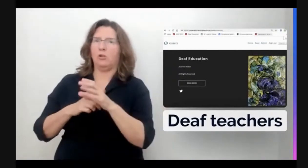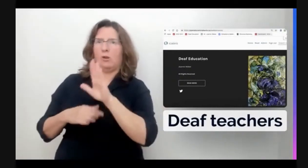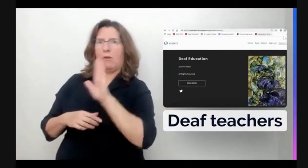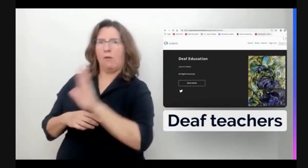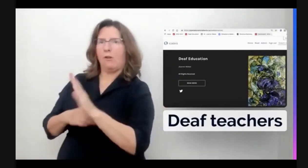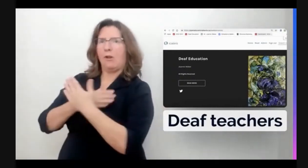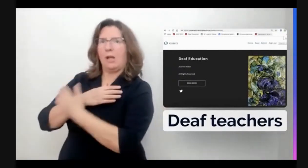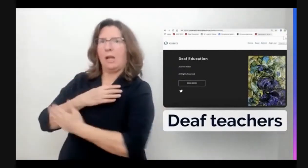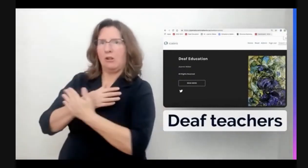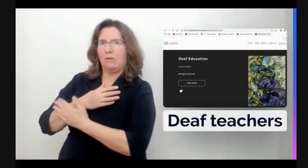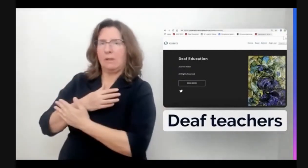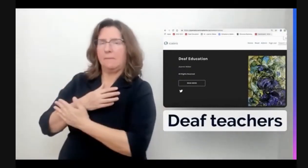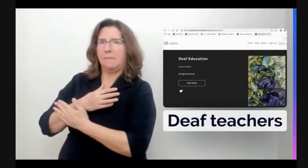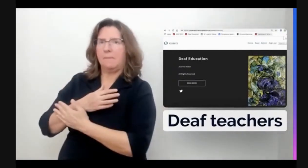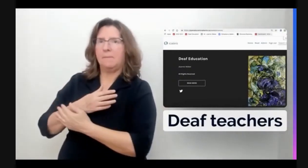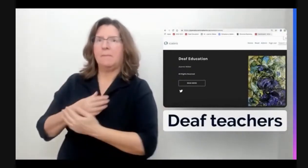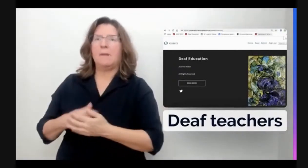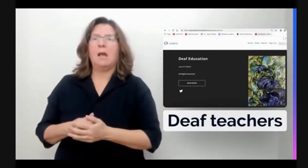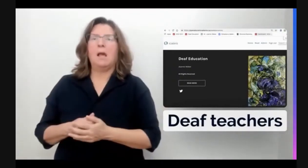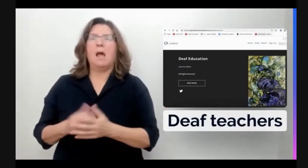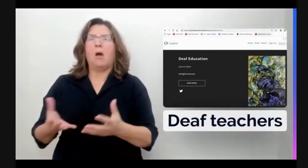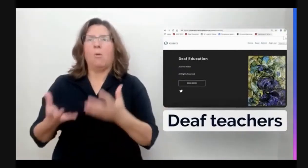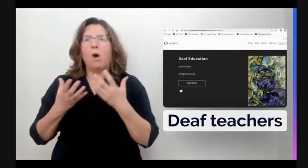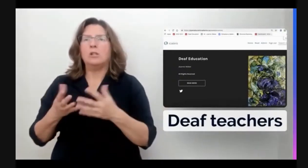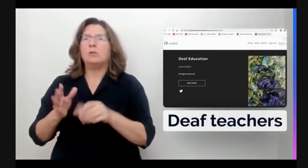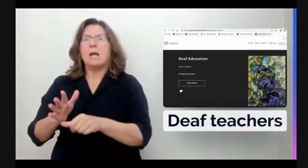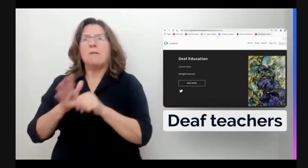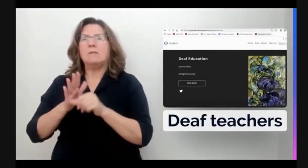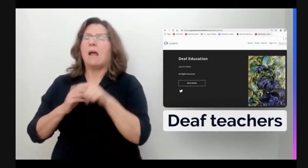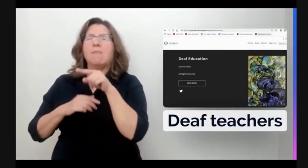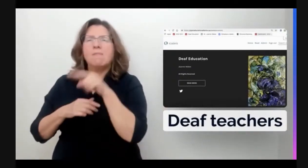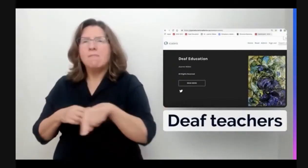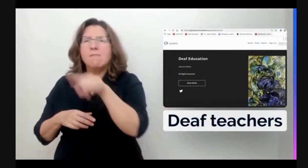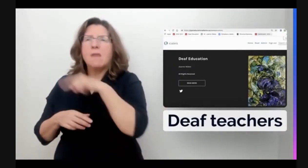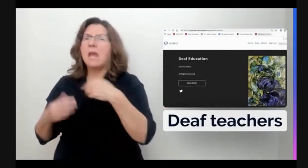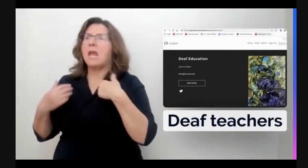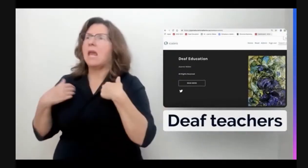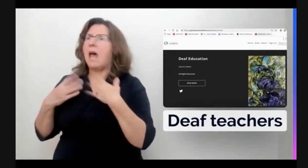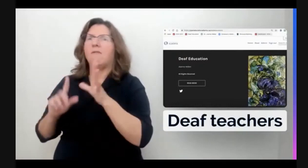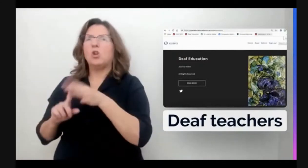and culturally connected to the deaf community of their country.